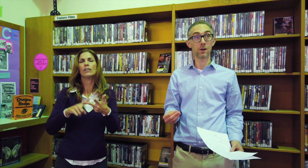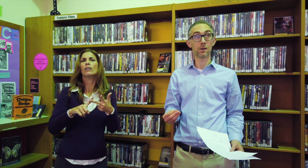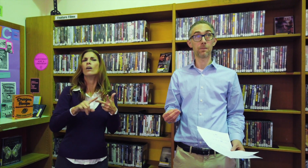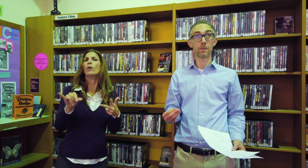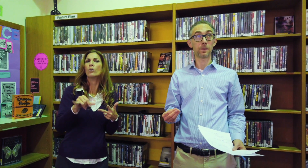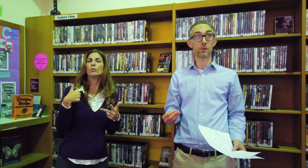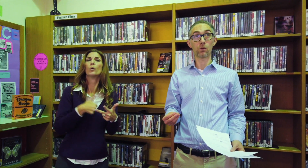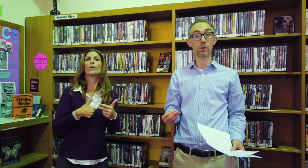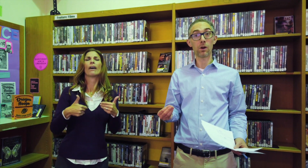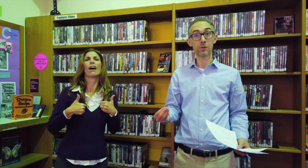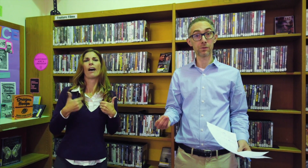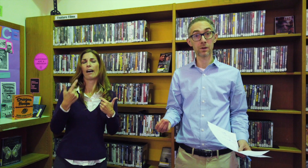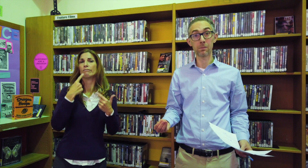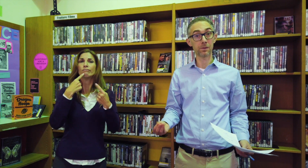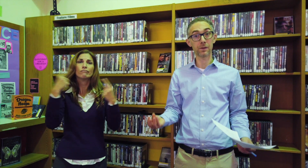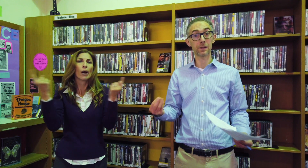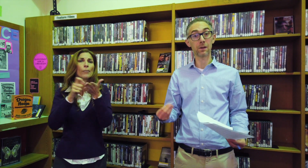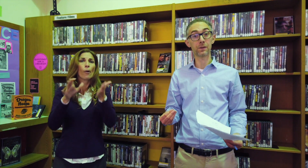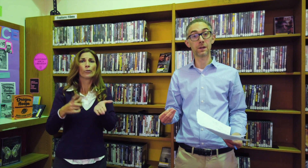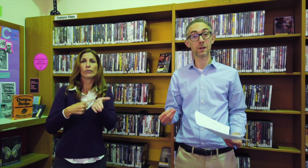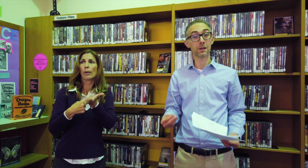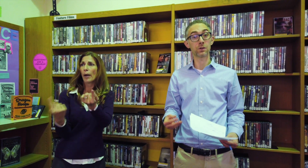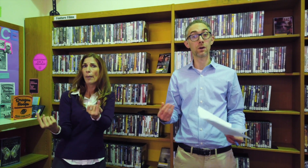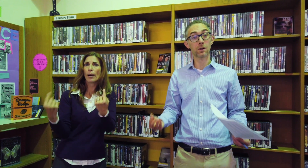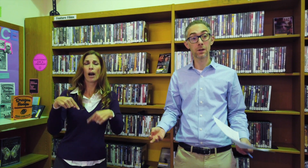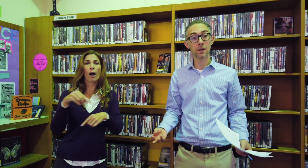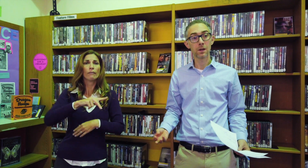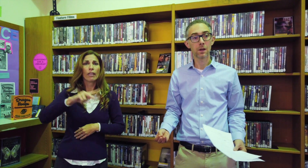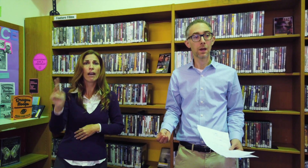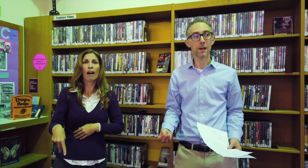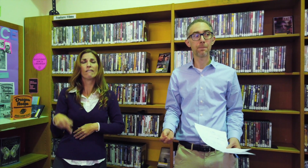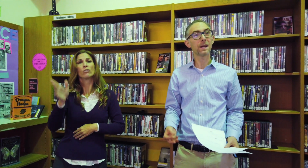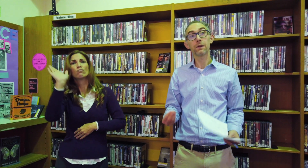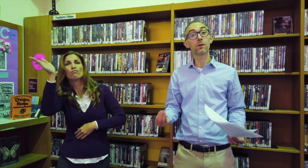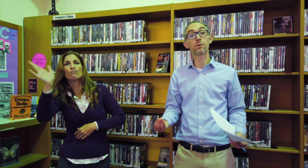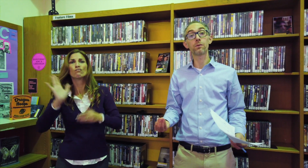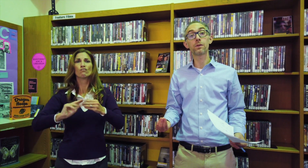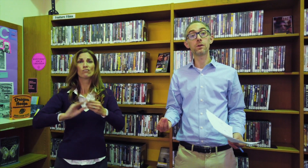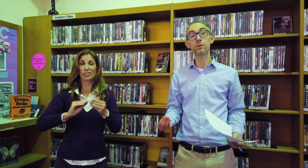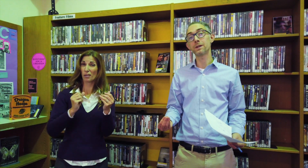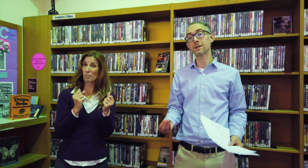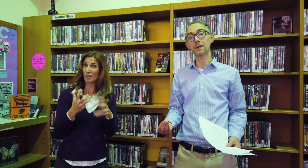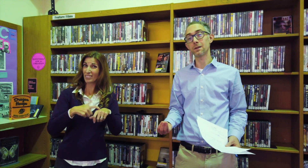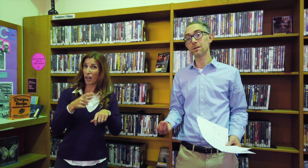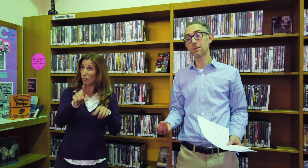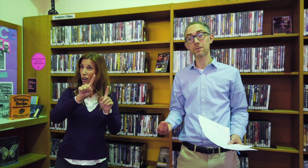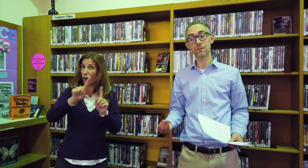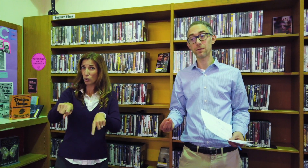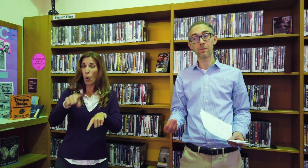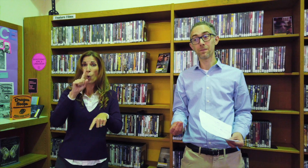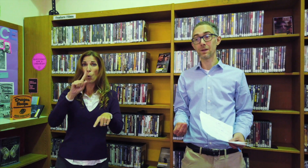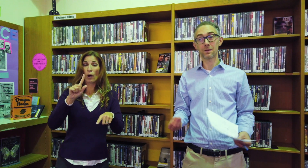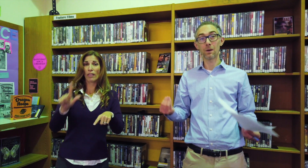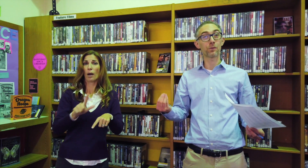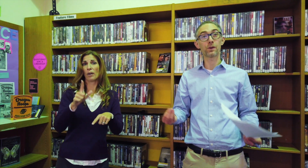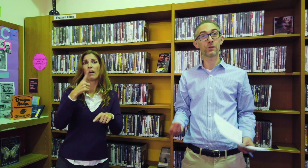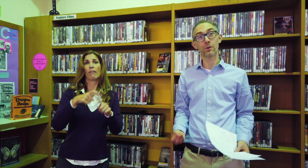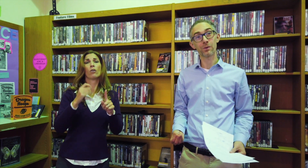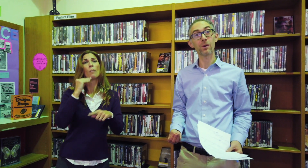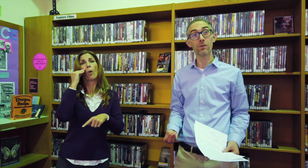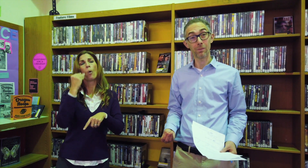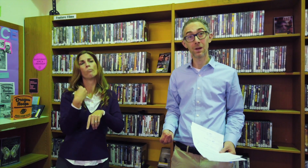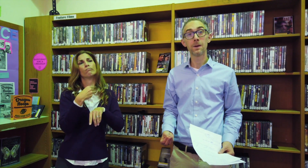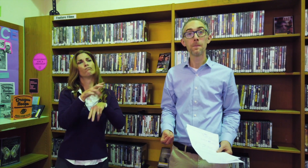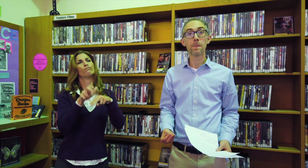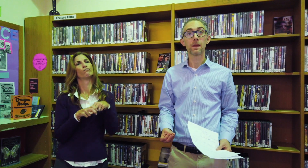have notable authors come to Philadelphia and talk, and many of those you can attend from the comfort of